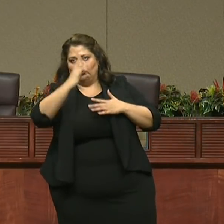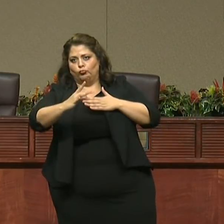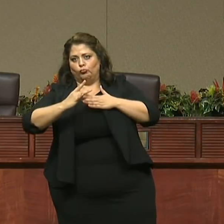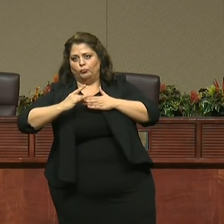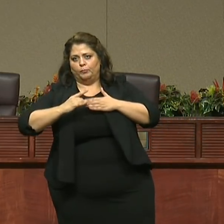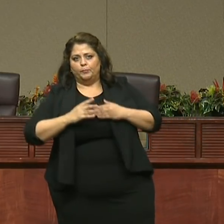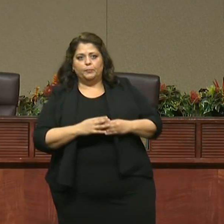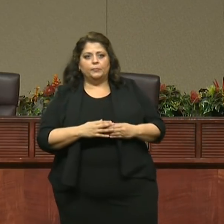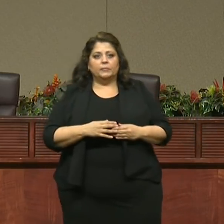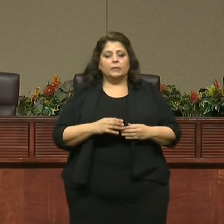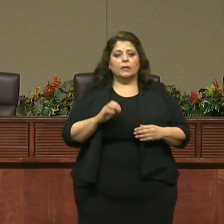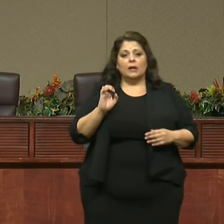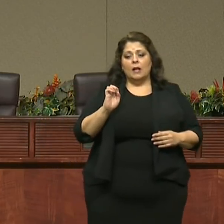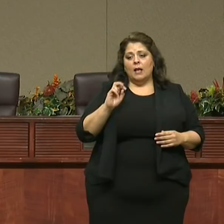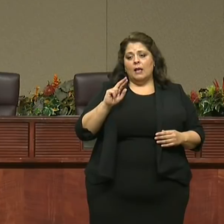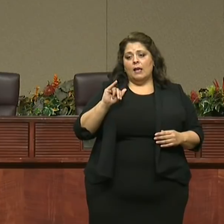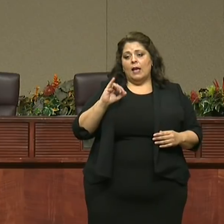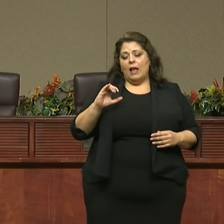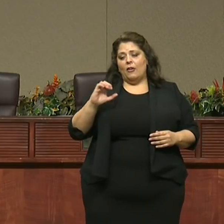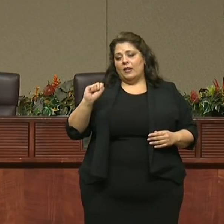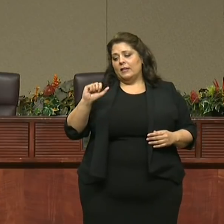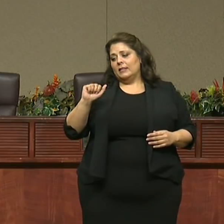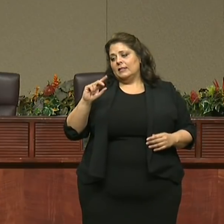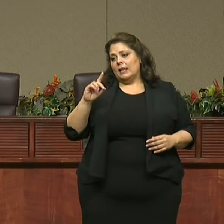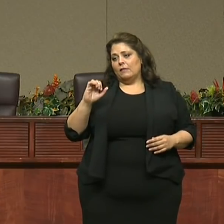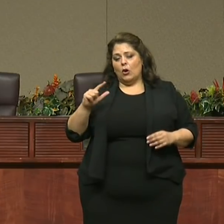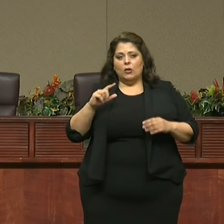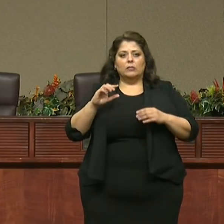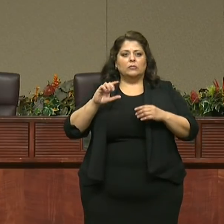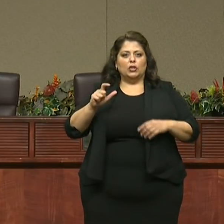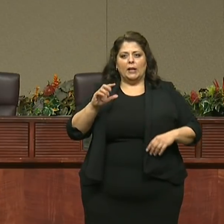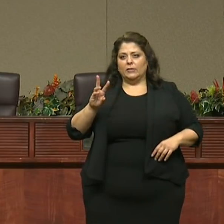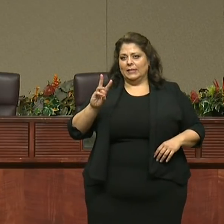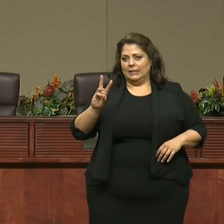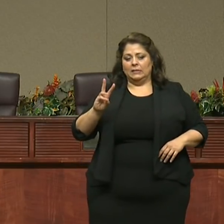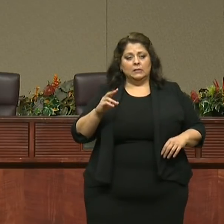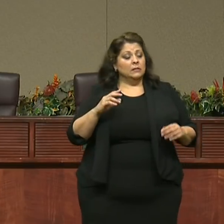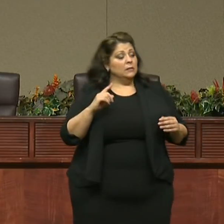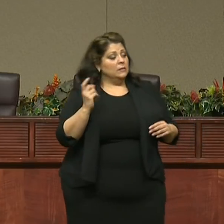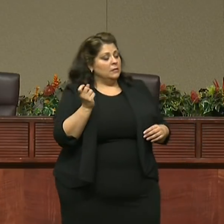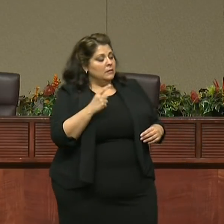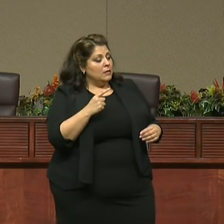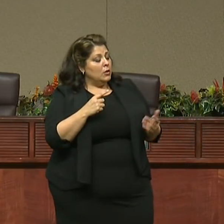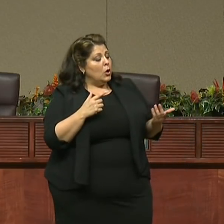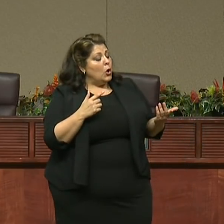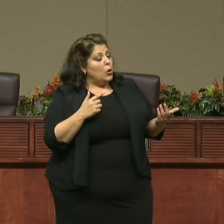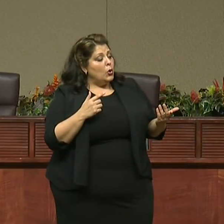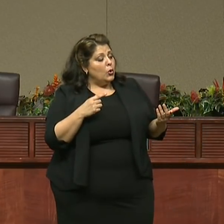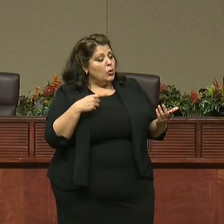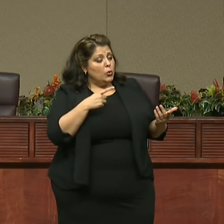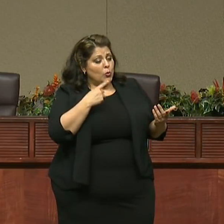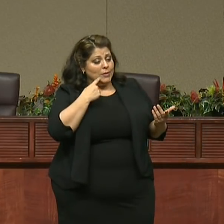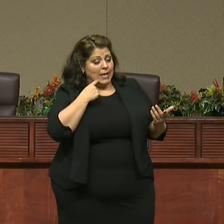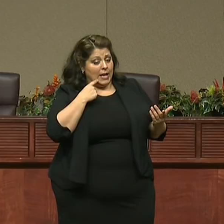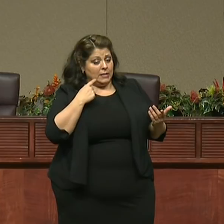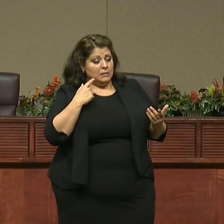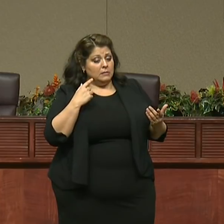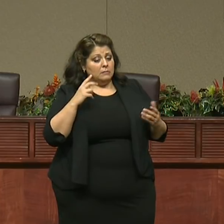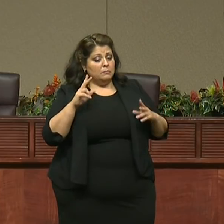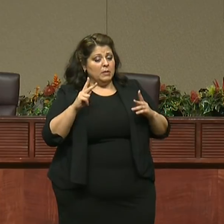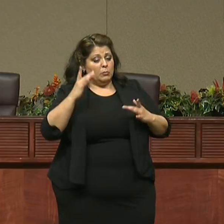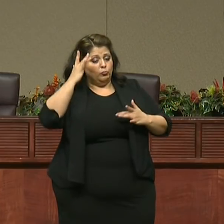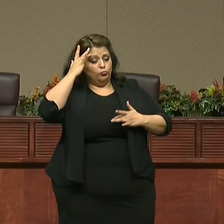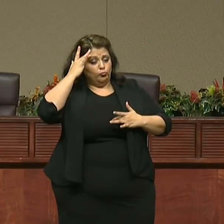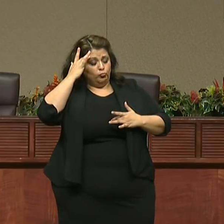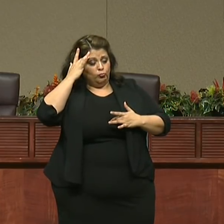Eric Sandoval with Channel 6. This question is for you again, Dr. Pino. You made mention that some of the new positive cases are moving to